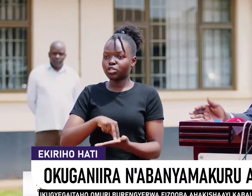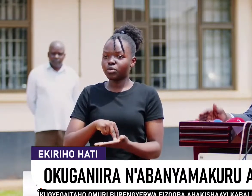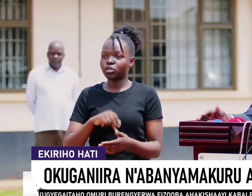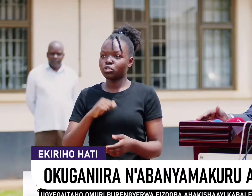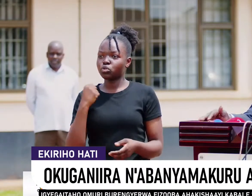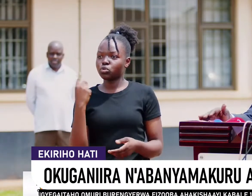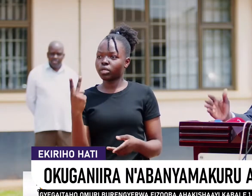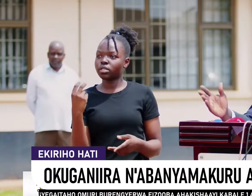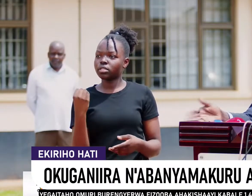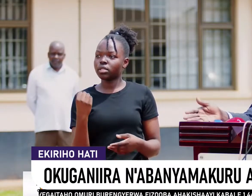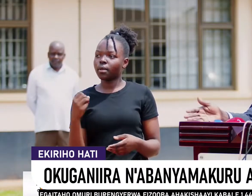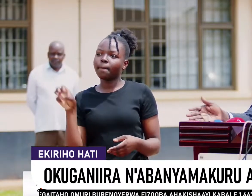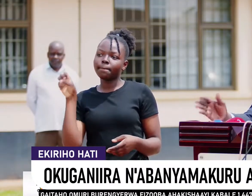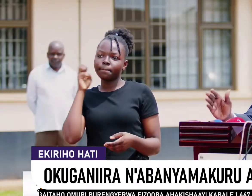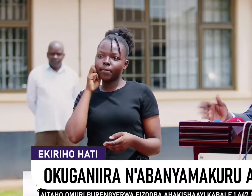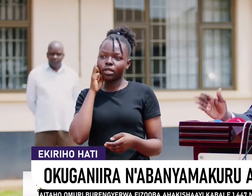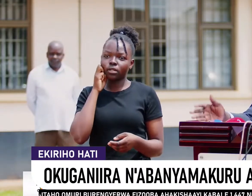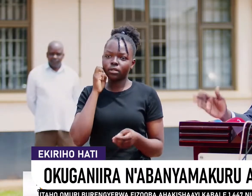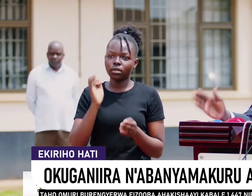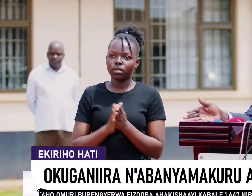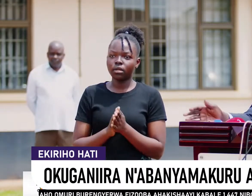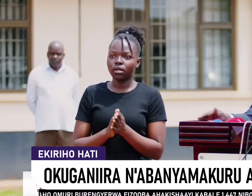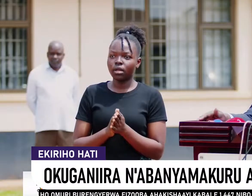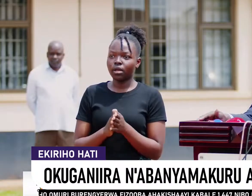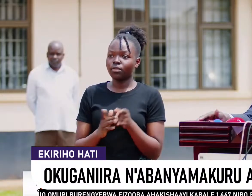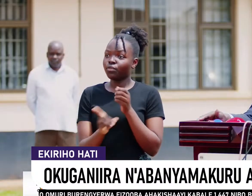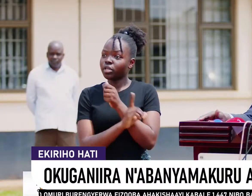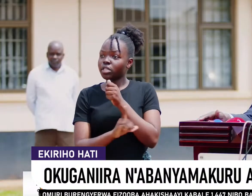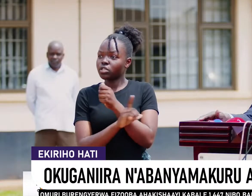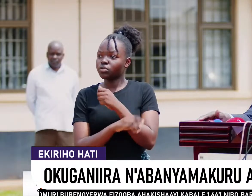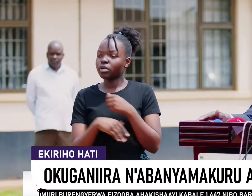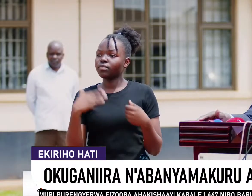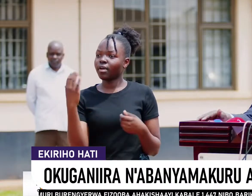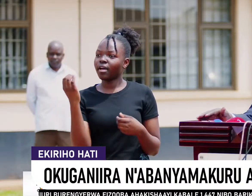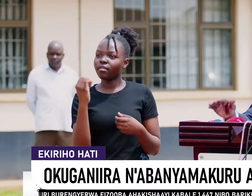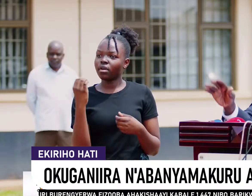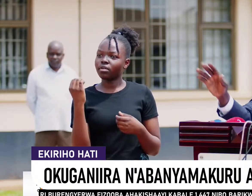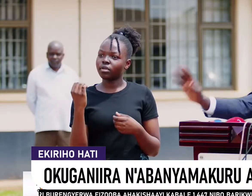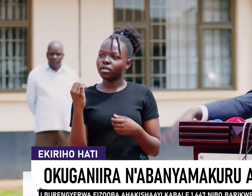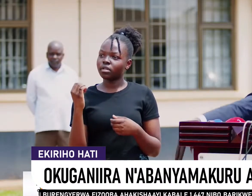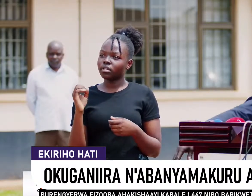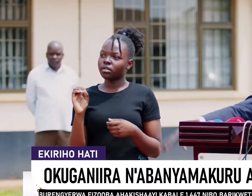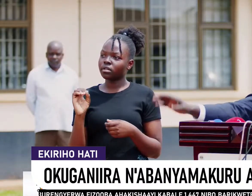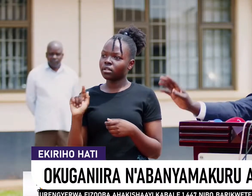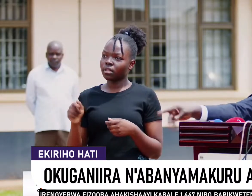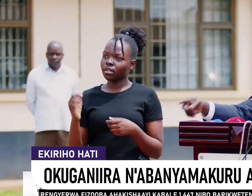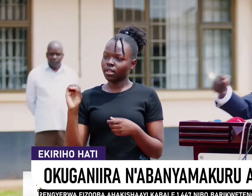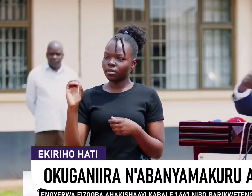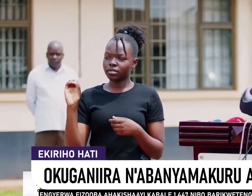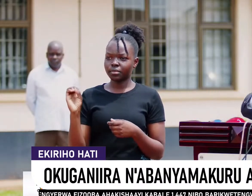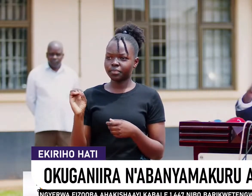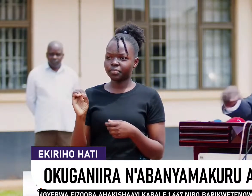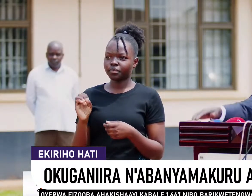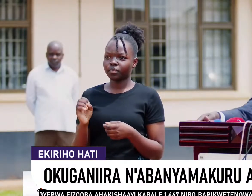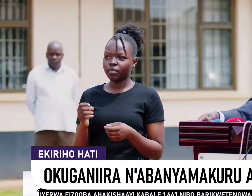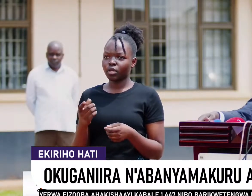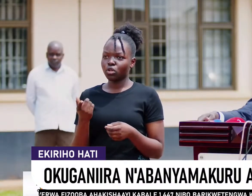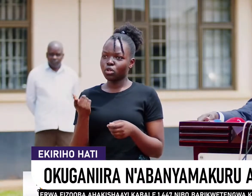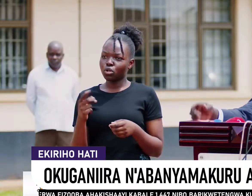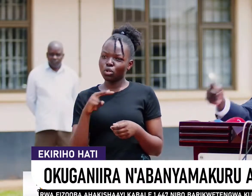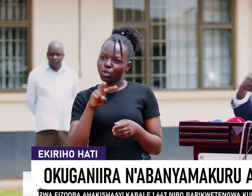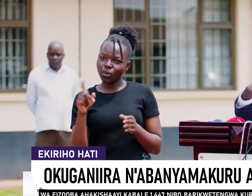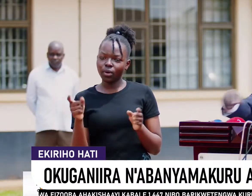district chairpersons, is it 500,000 or something? Then the others, the amount, but let them look at the law.